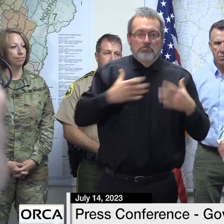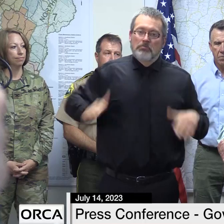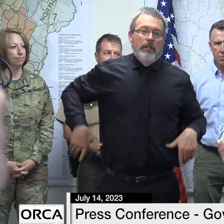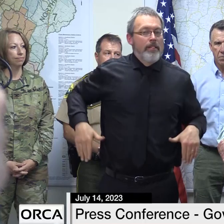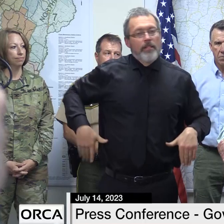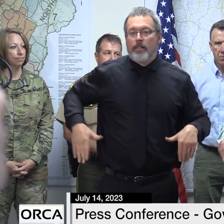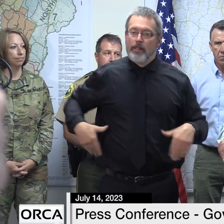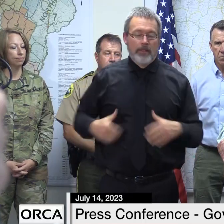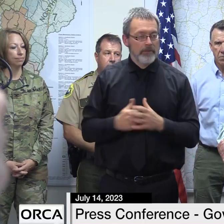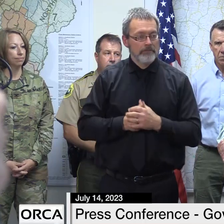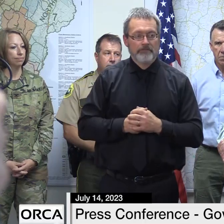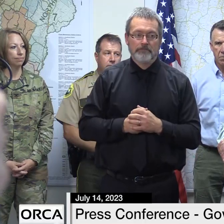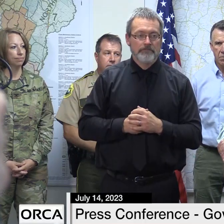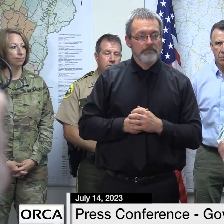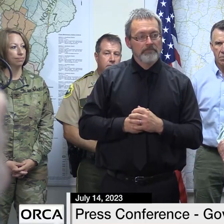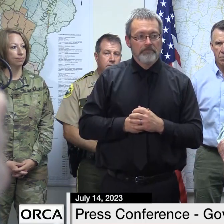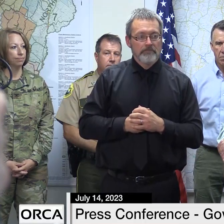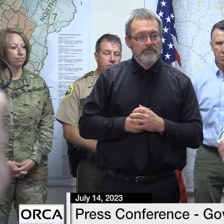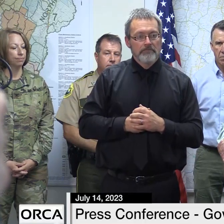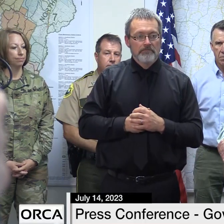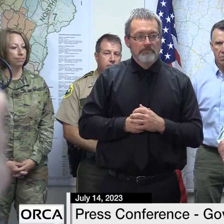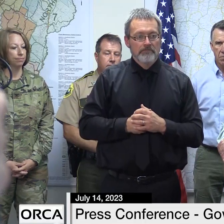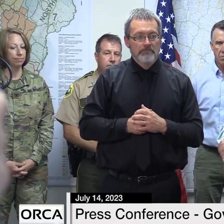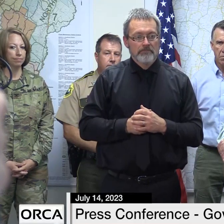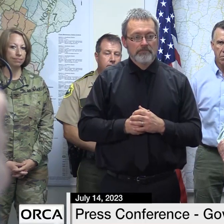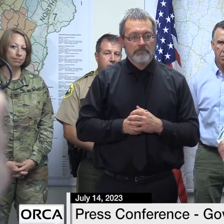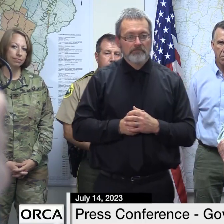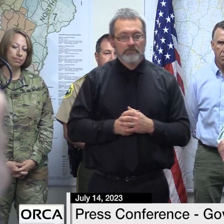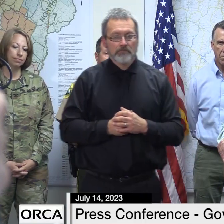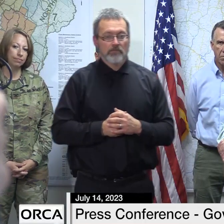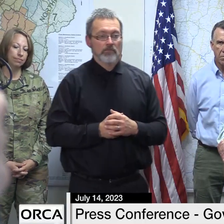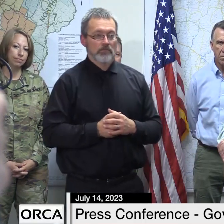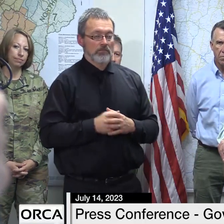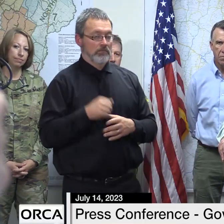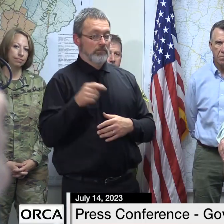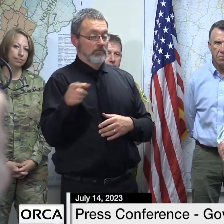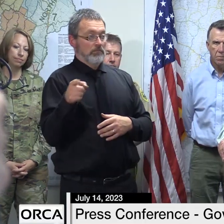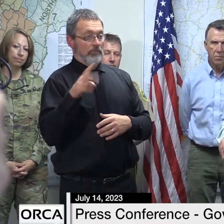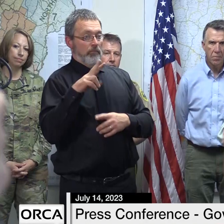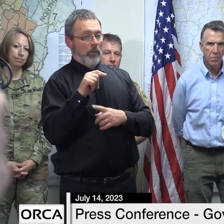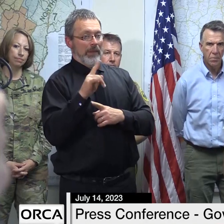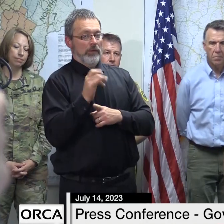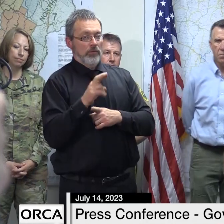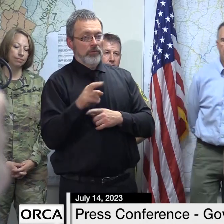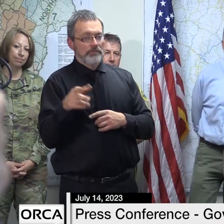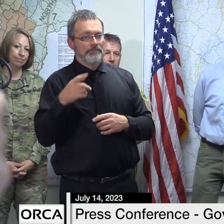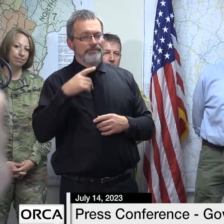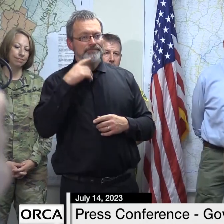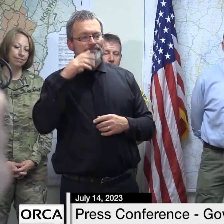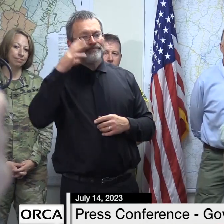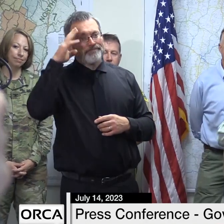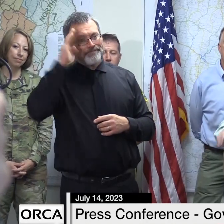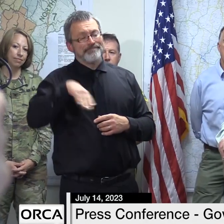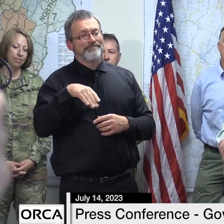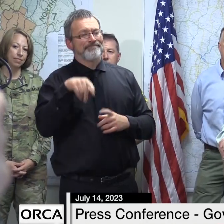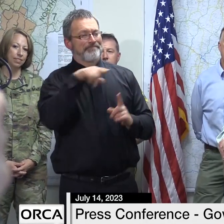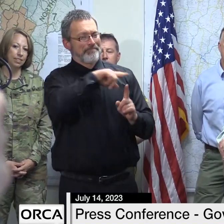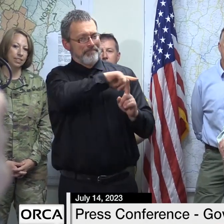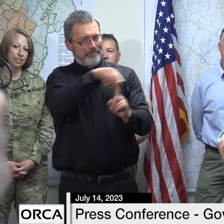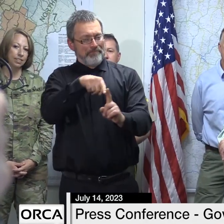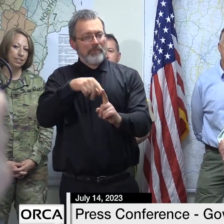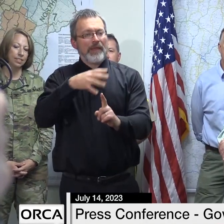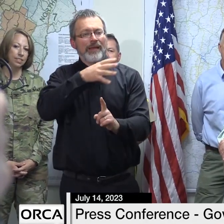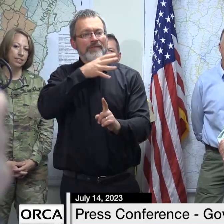big reports of losses for livestock. If, let's say a dairy farmer, for instance, if their fields